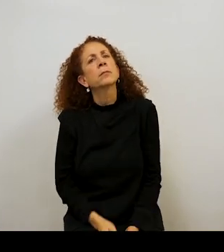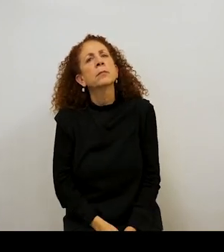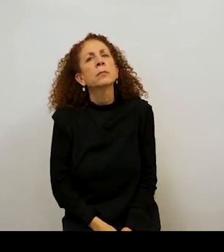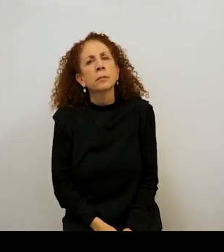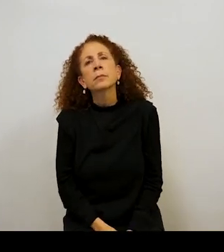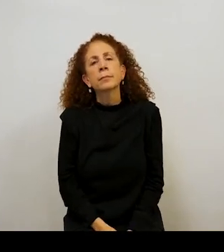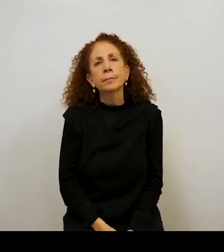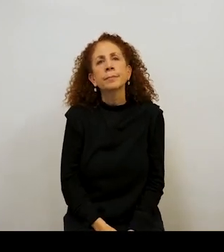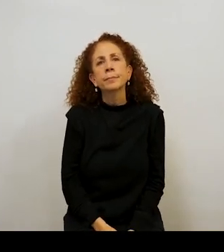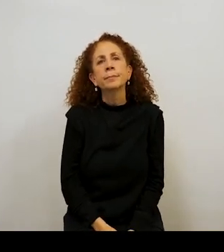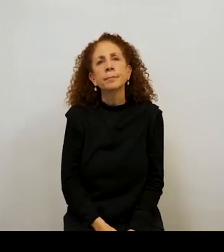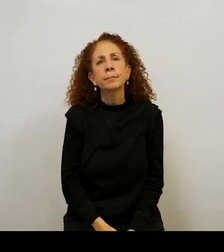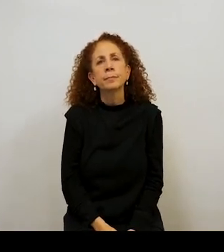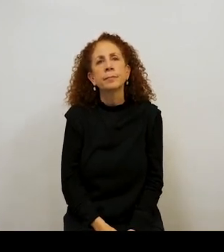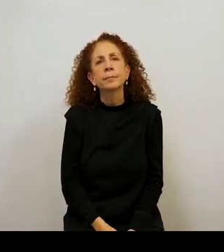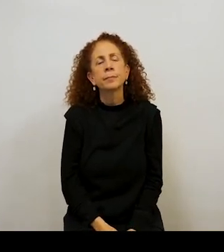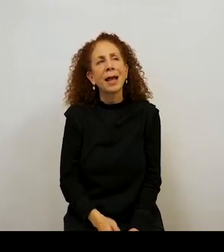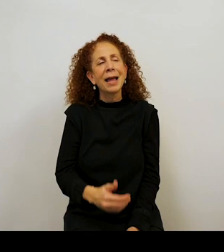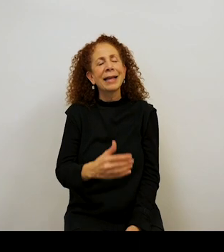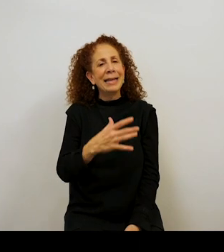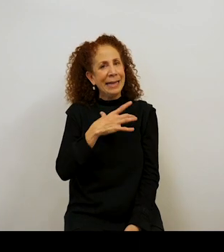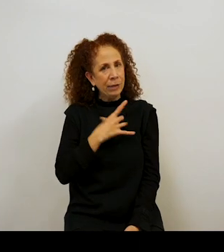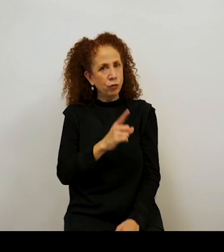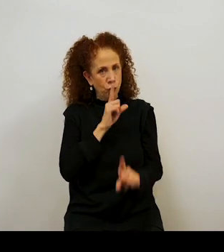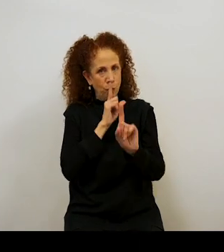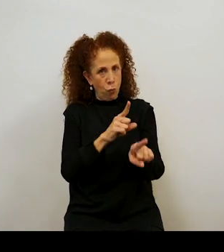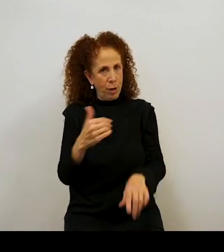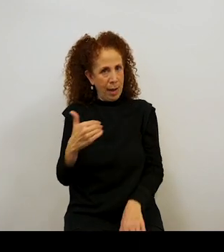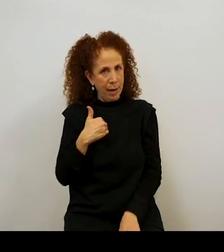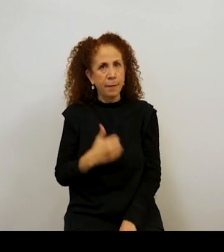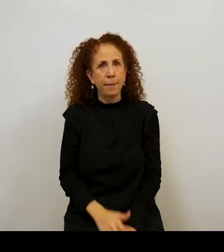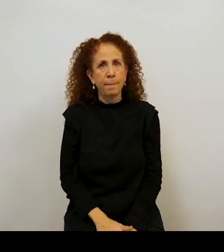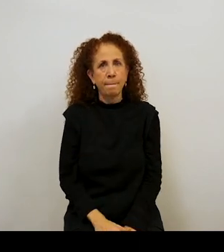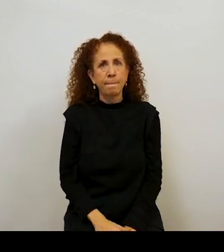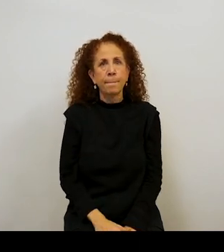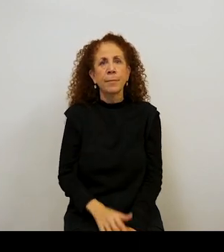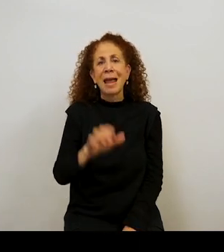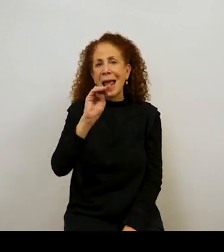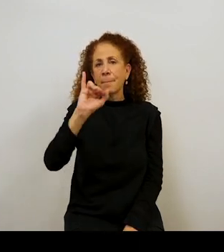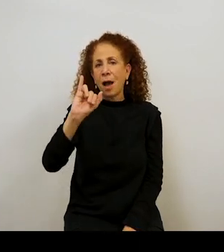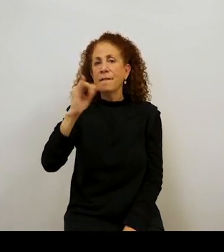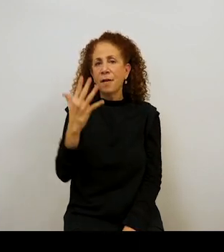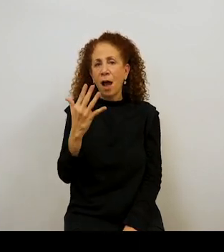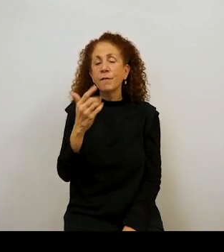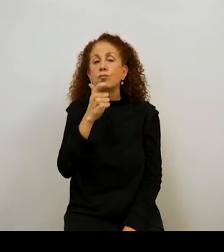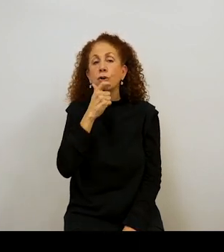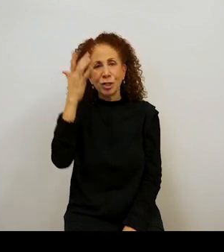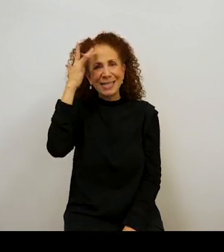There was a really interesting report by MI5, the British Intelligence Services,